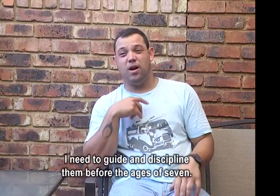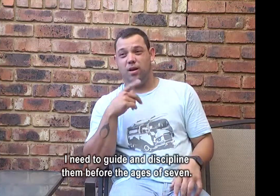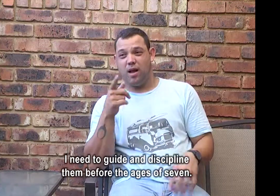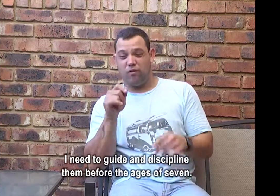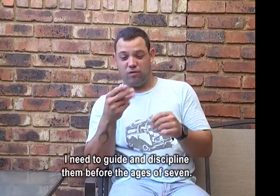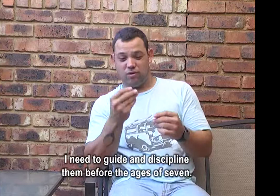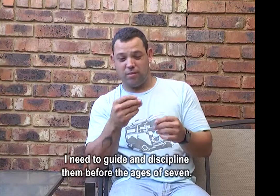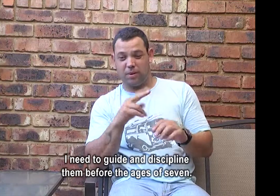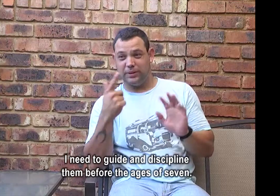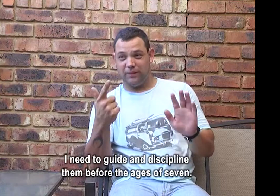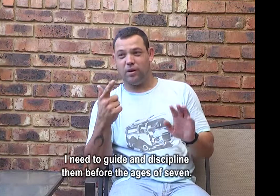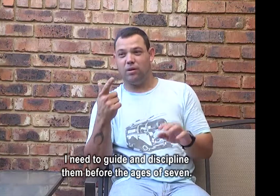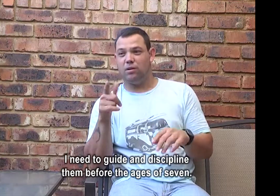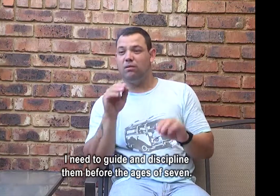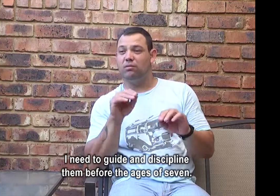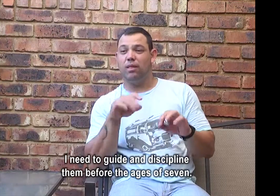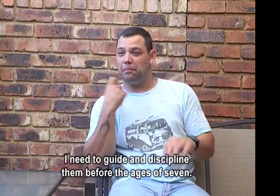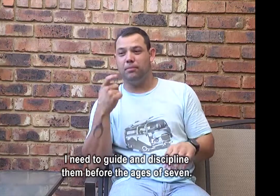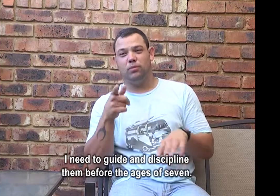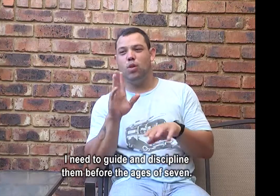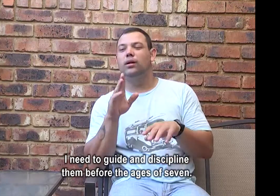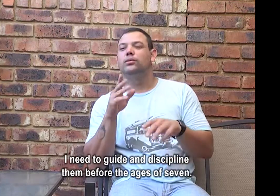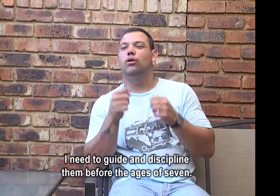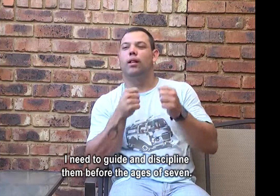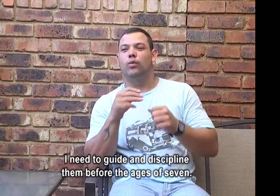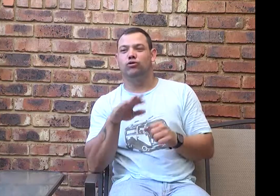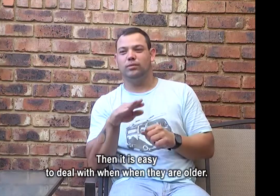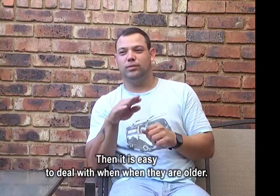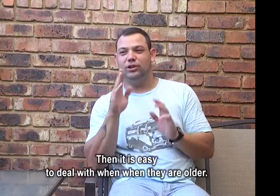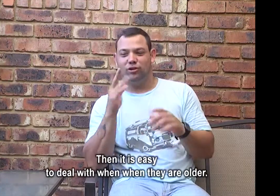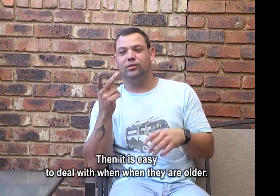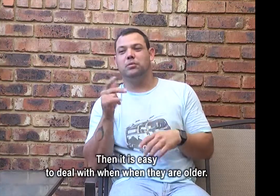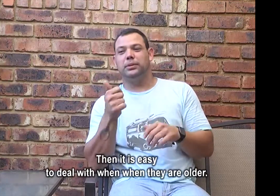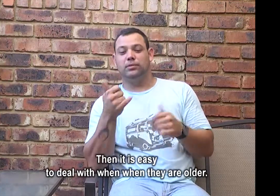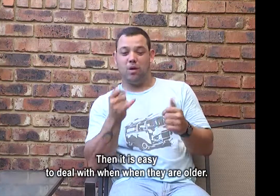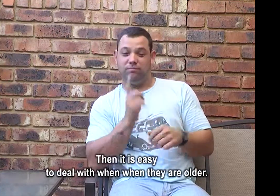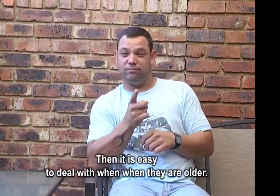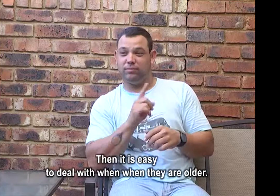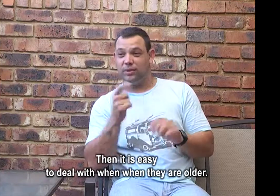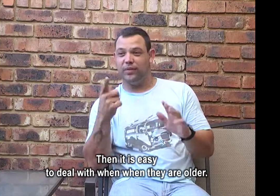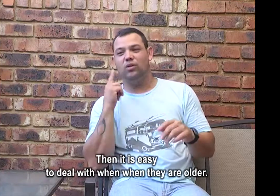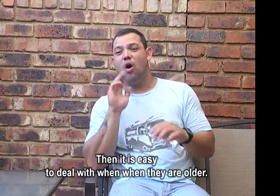I need to guide and discipline them before the ages of 7. Then it is easy to deal with when they're older.